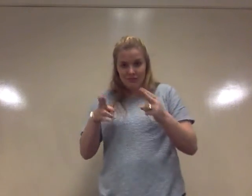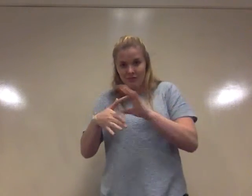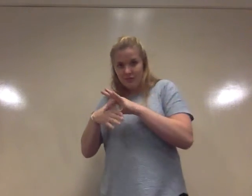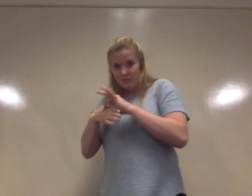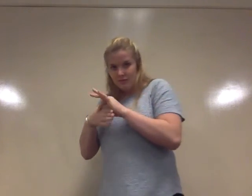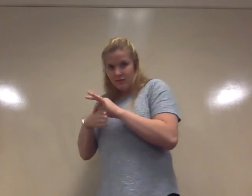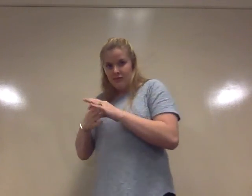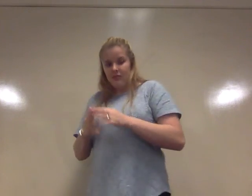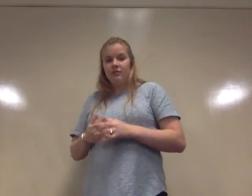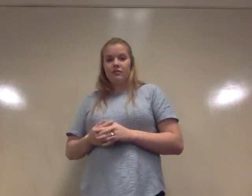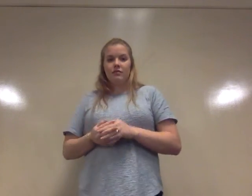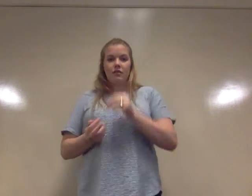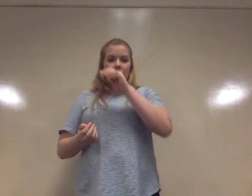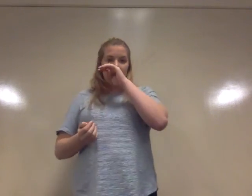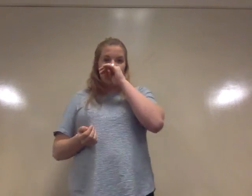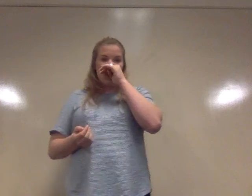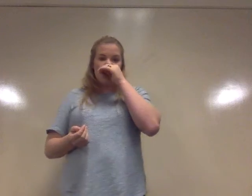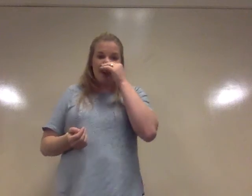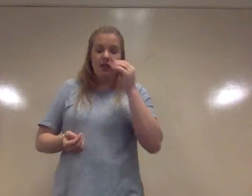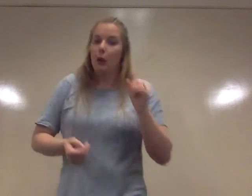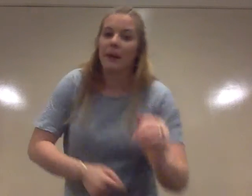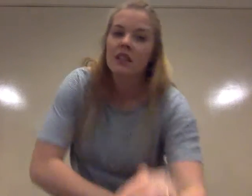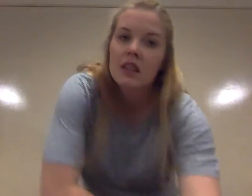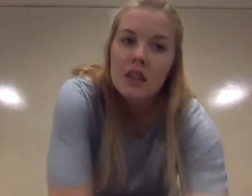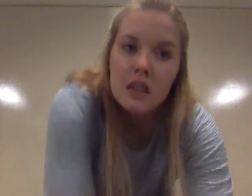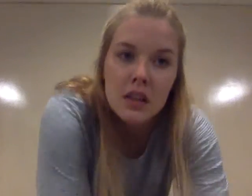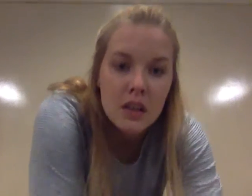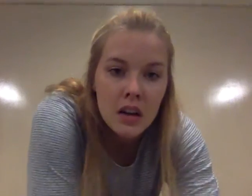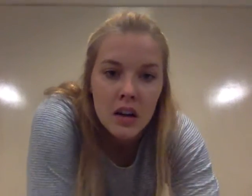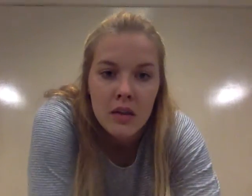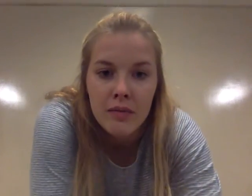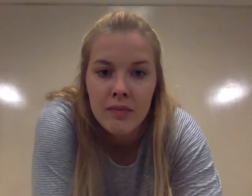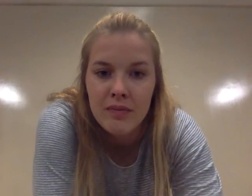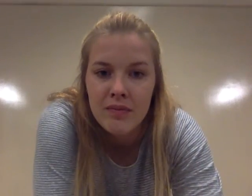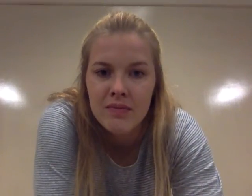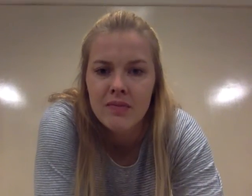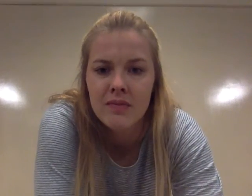that had long been overlooked. In World War II, the Germans occupied Norway.